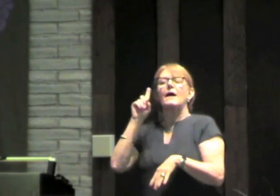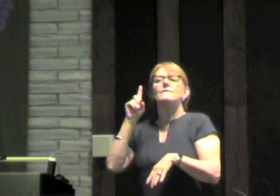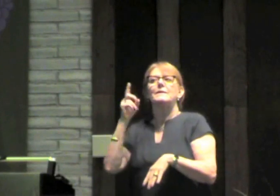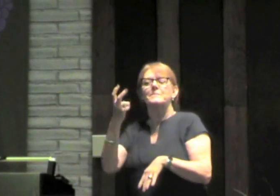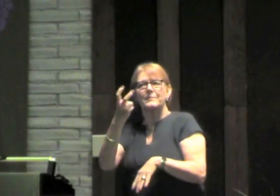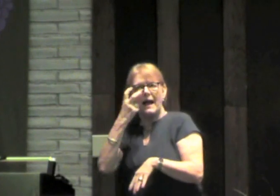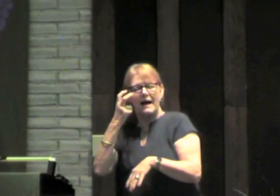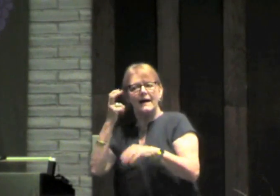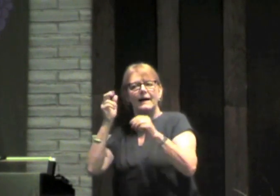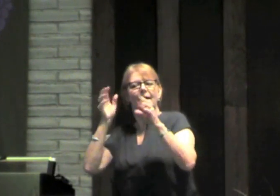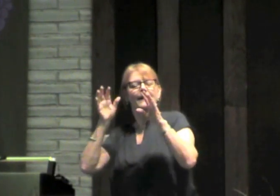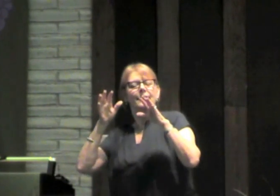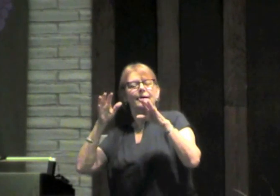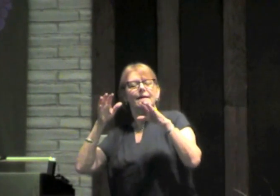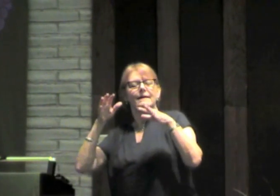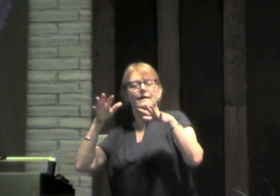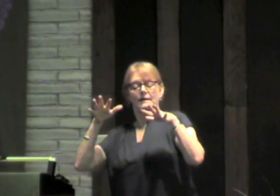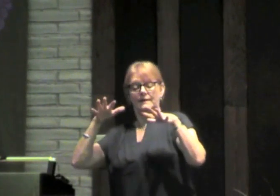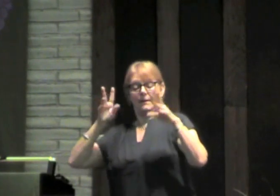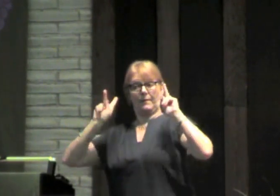and it's fascinating. That troupe of